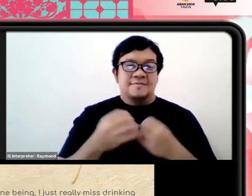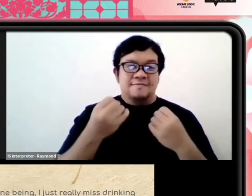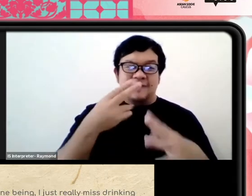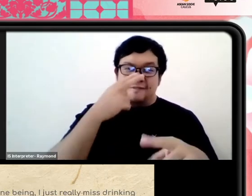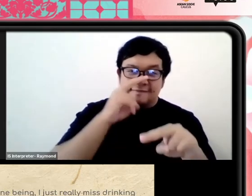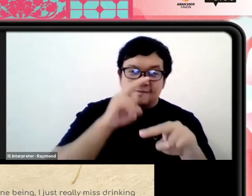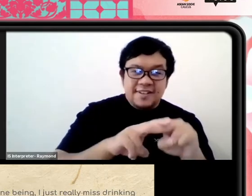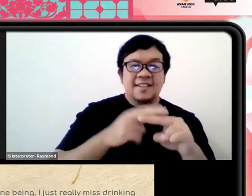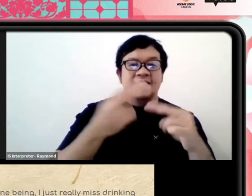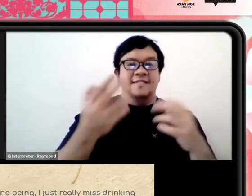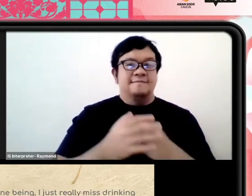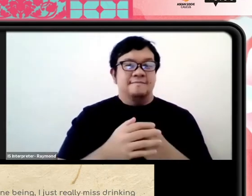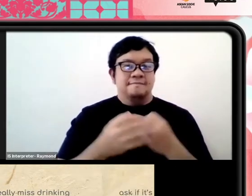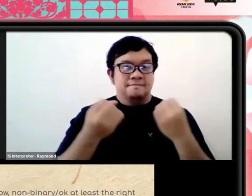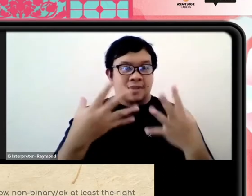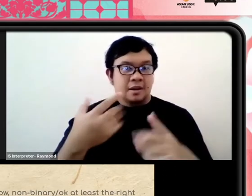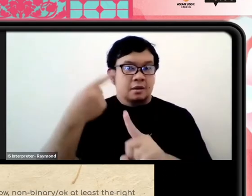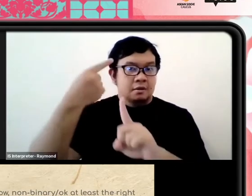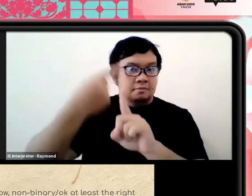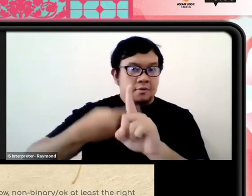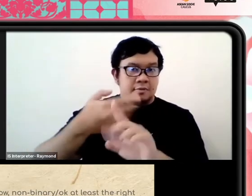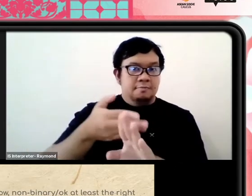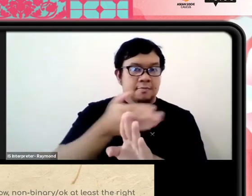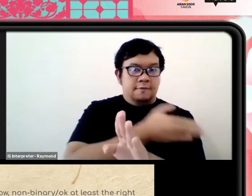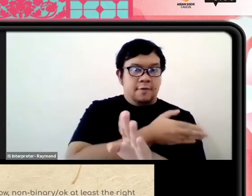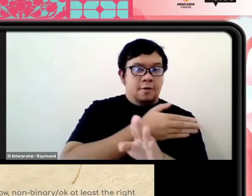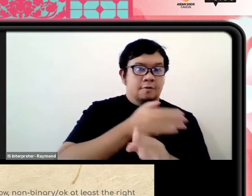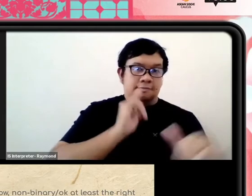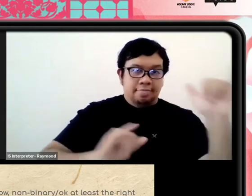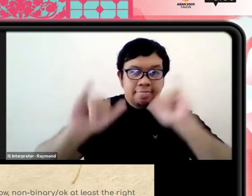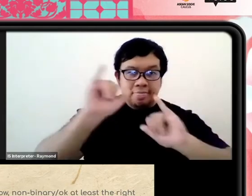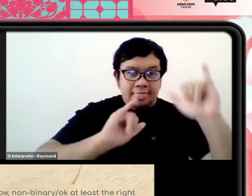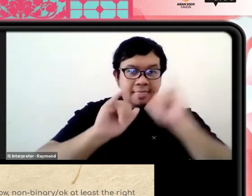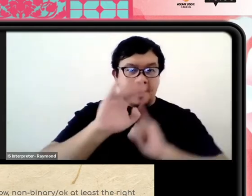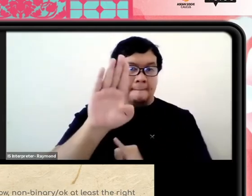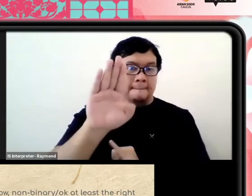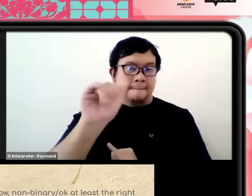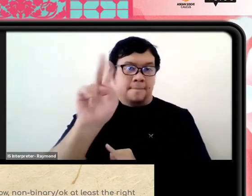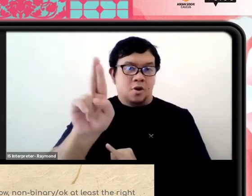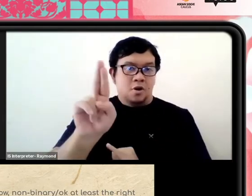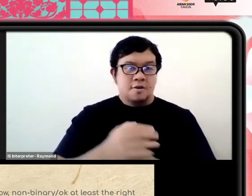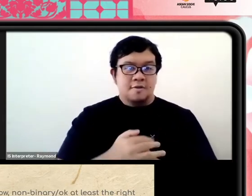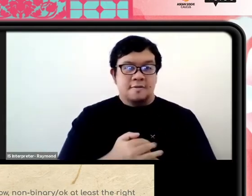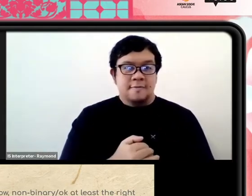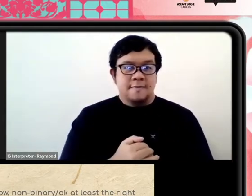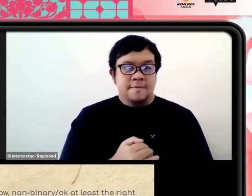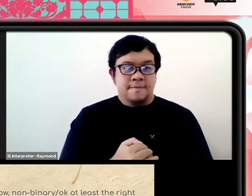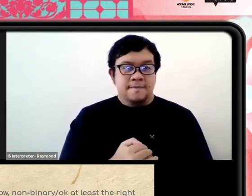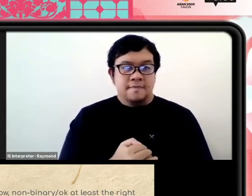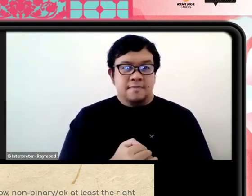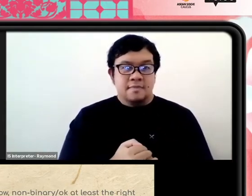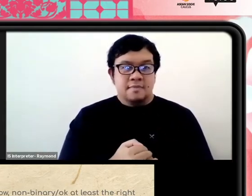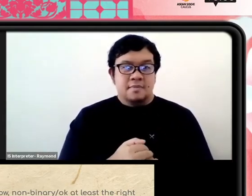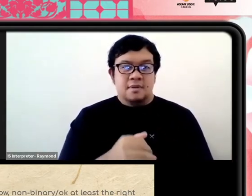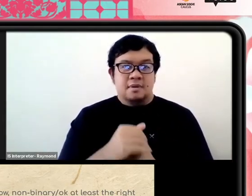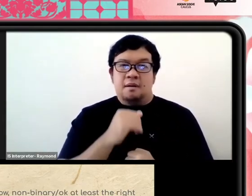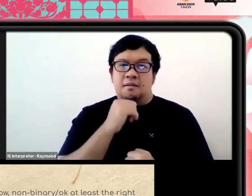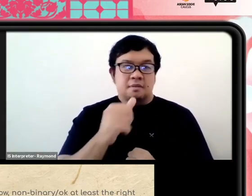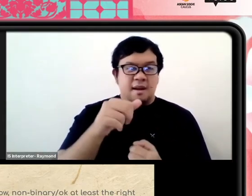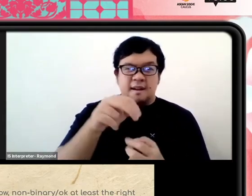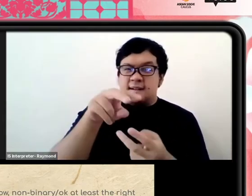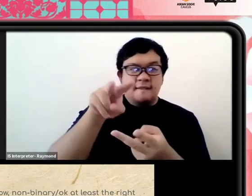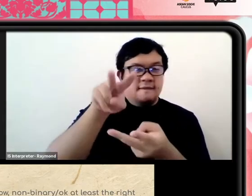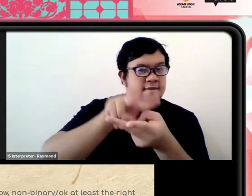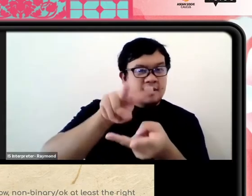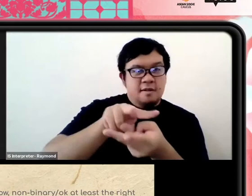before the bars opened, you'll ask if it's true that I'm, you know, non-binary, and okay, yes, the right pronouns aren't that important to you,